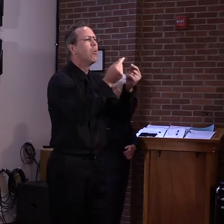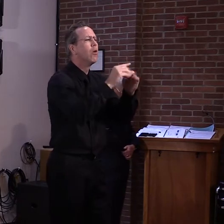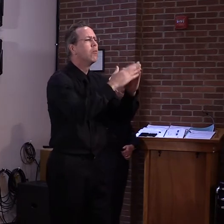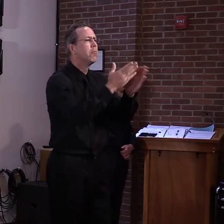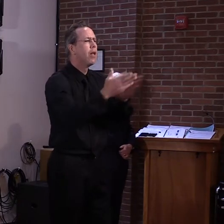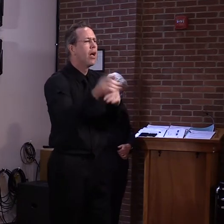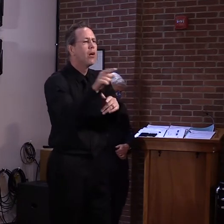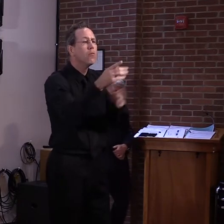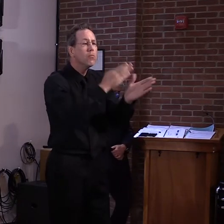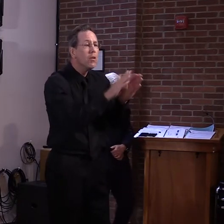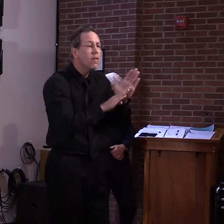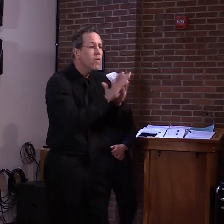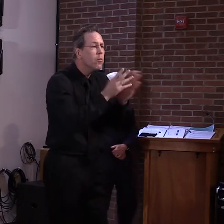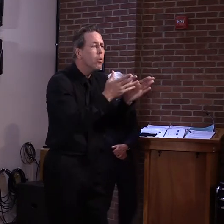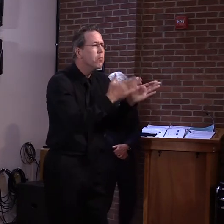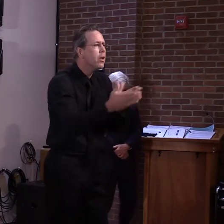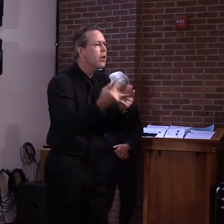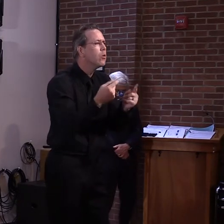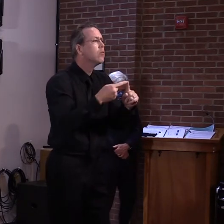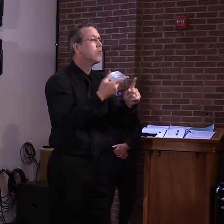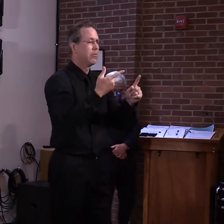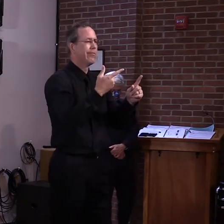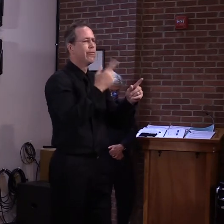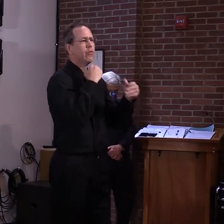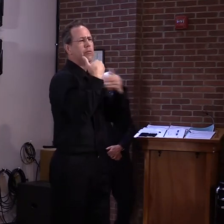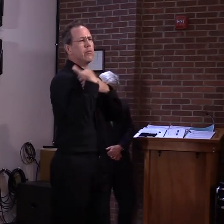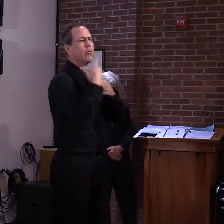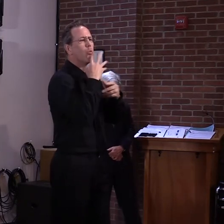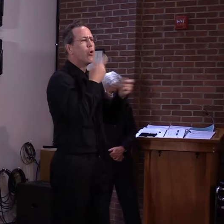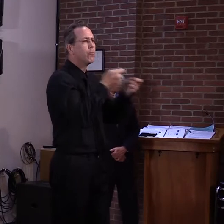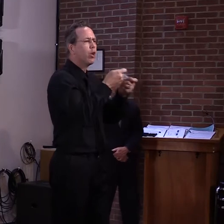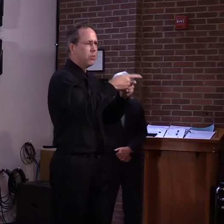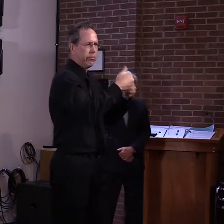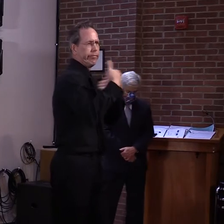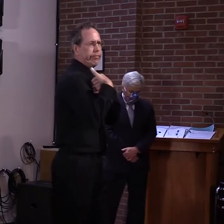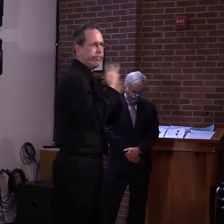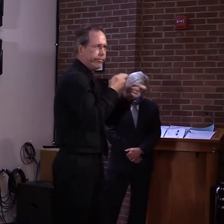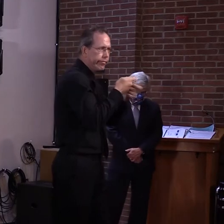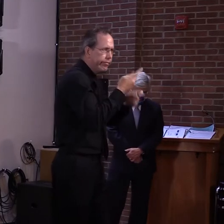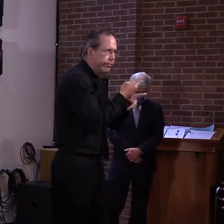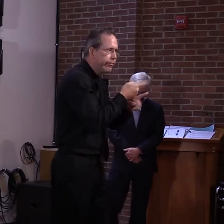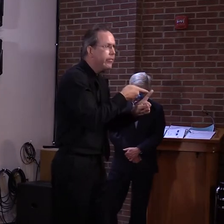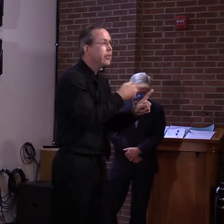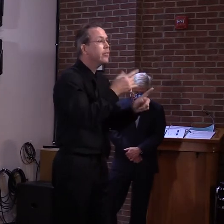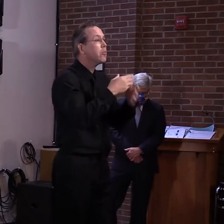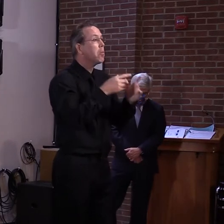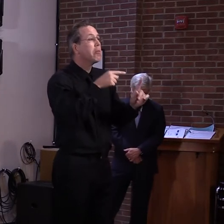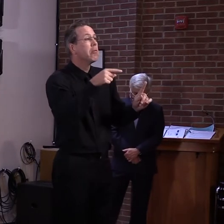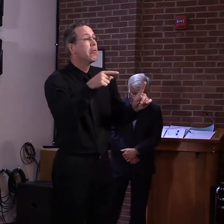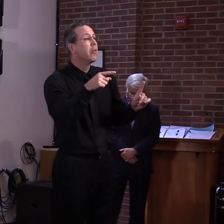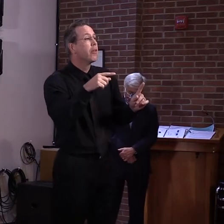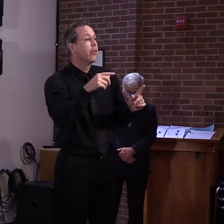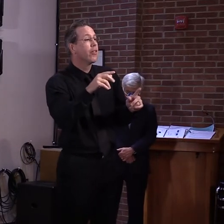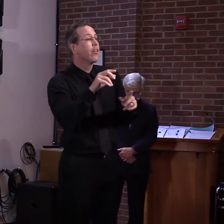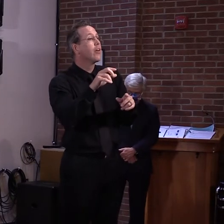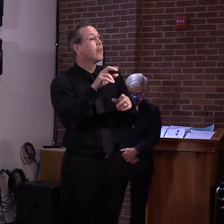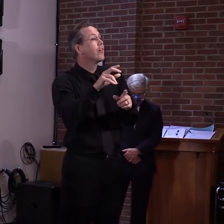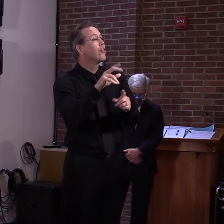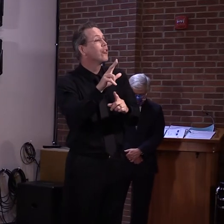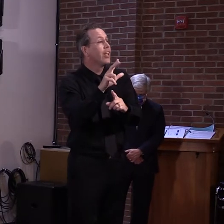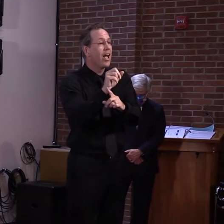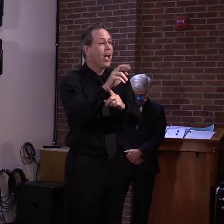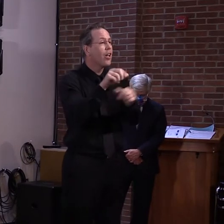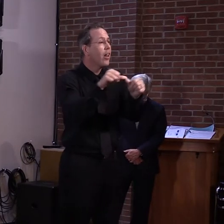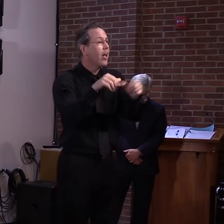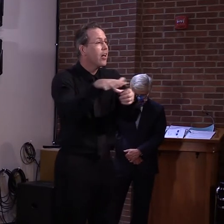management practices, and in some areas, these three-acre projects may actually be in service of the goal of reducing combined sewer